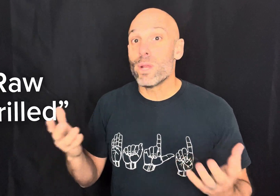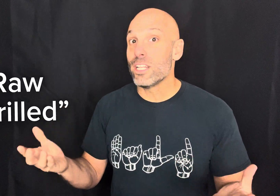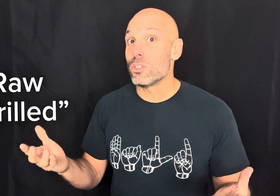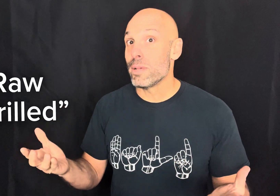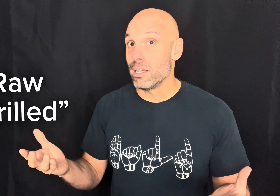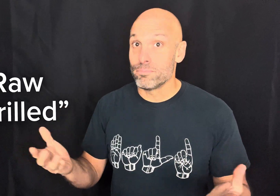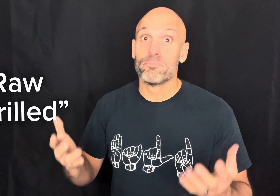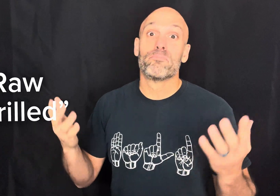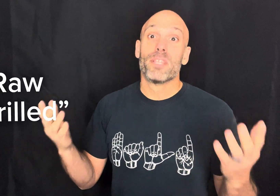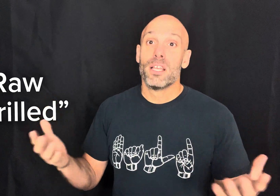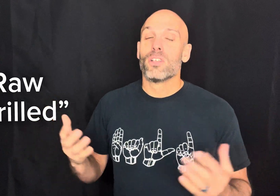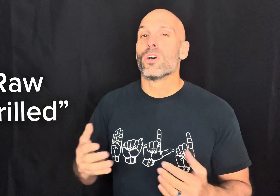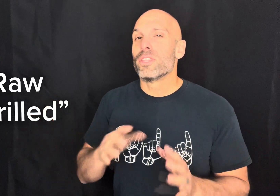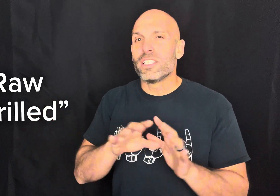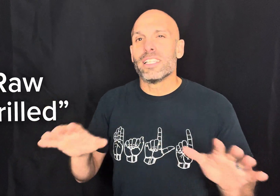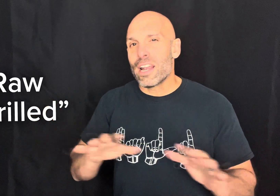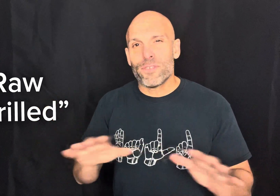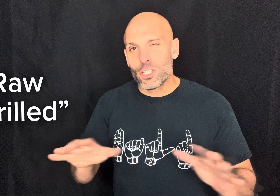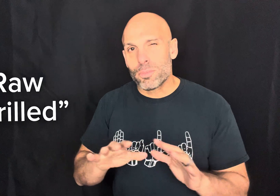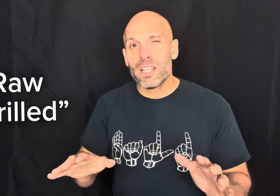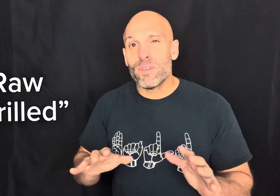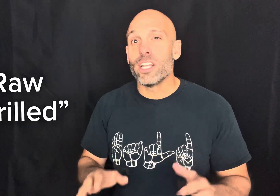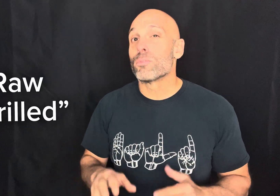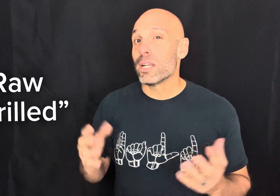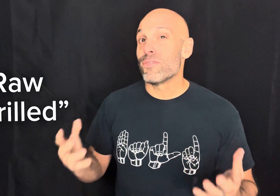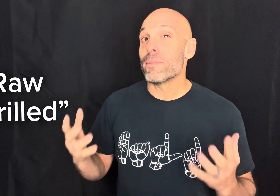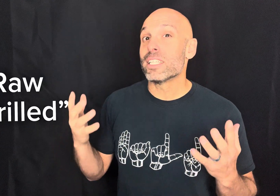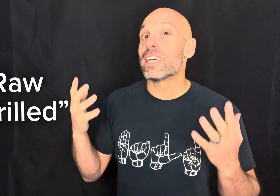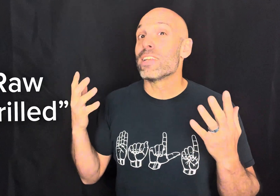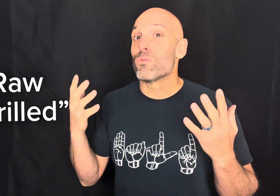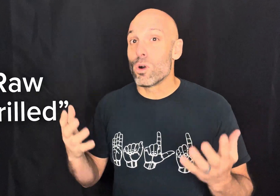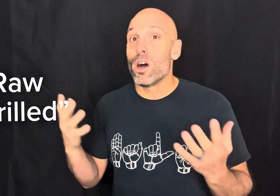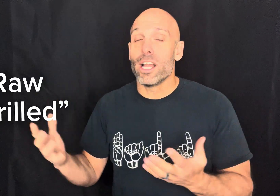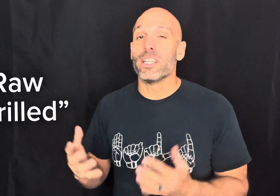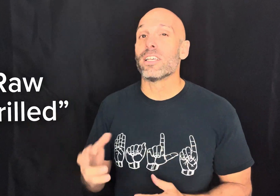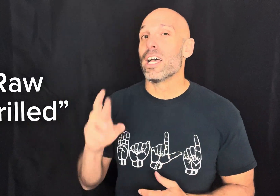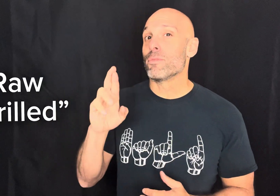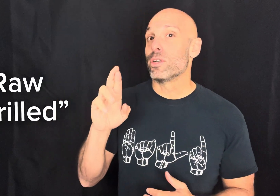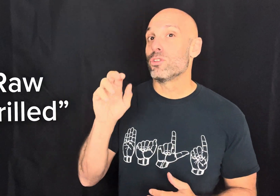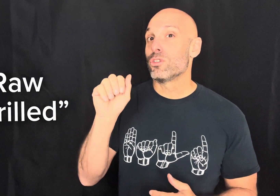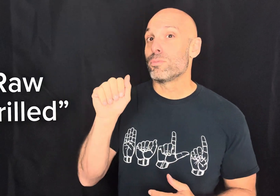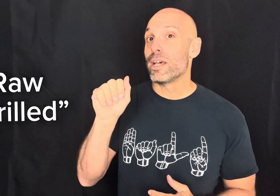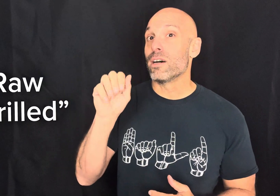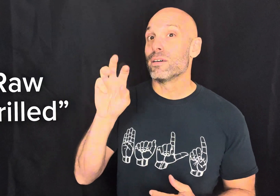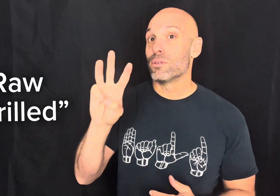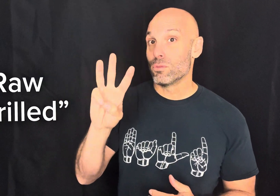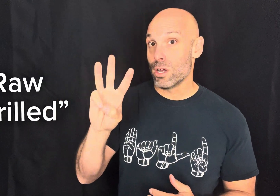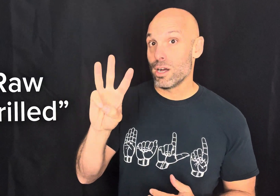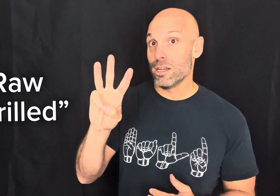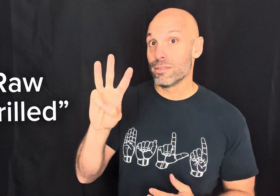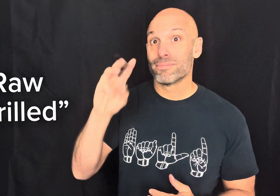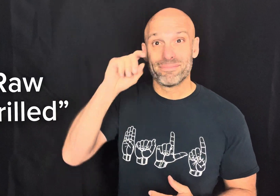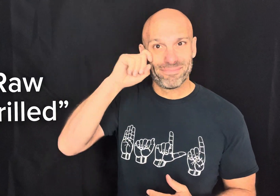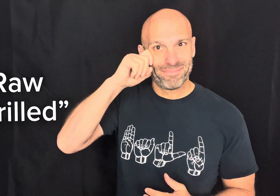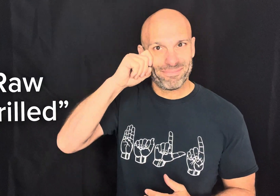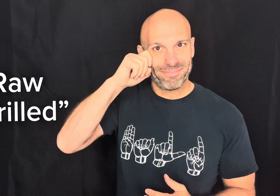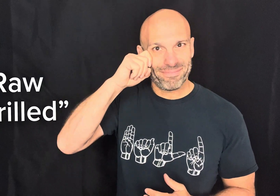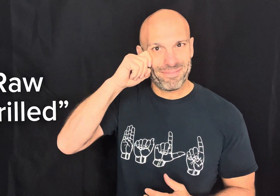need to spell. So this is not a finger spelling videos, but if I'm gonna sign raw onions, I'm going to spell raw and